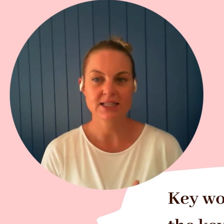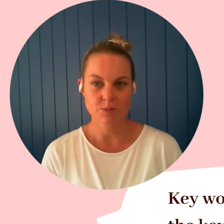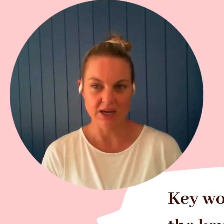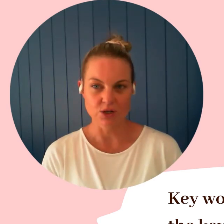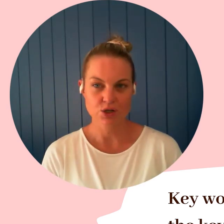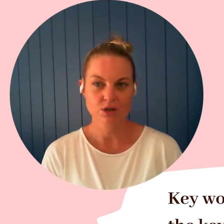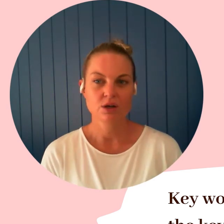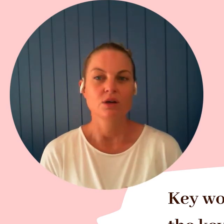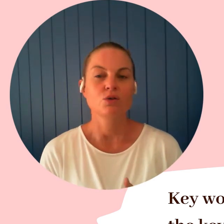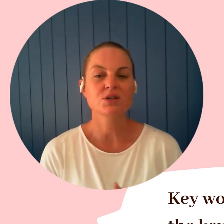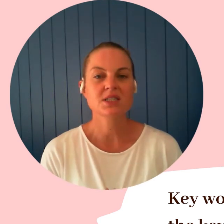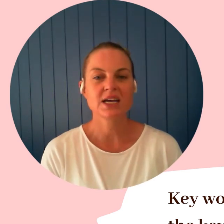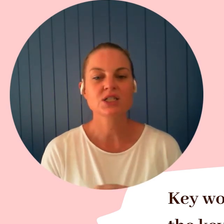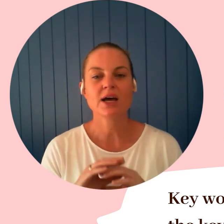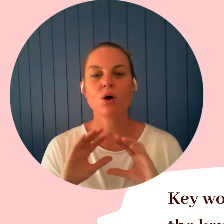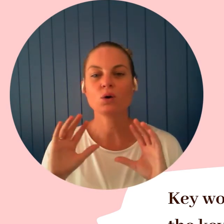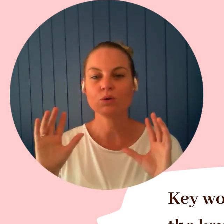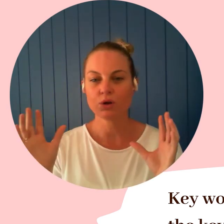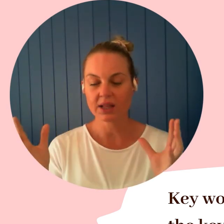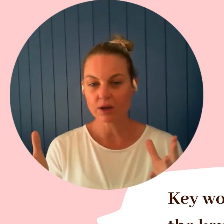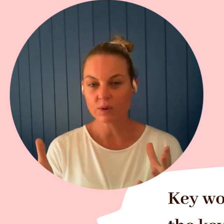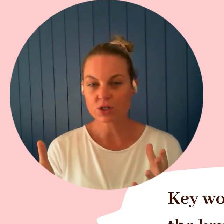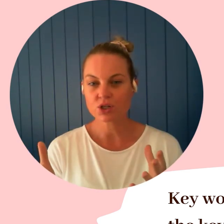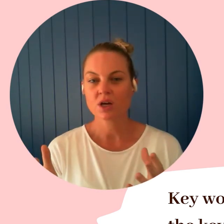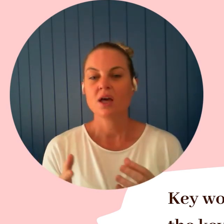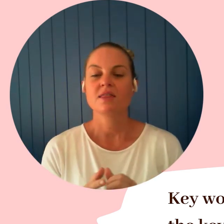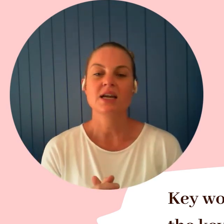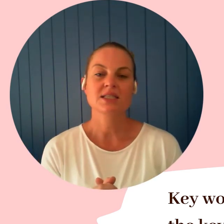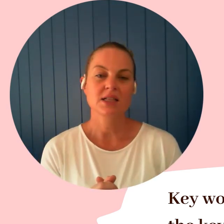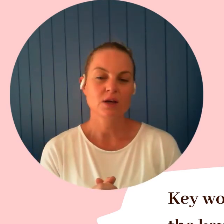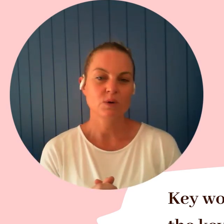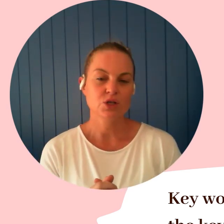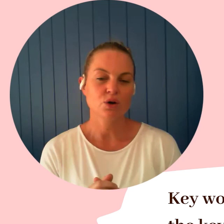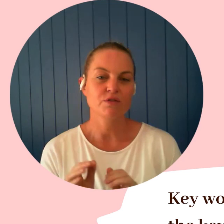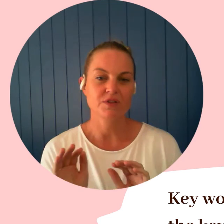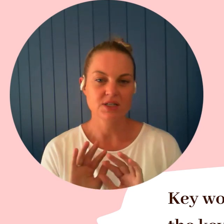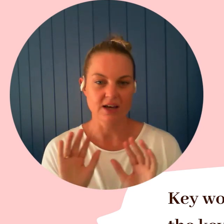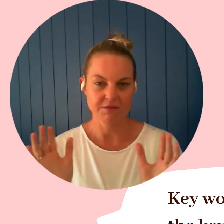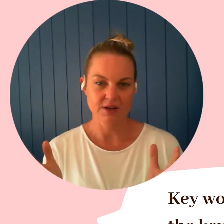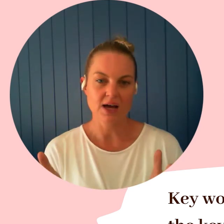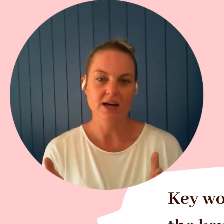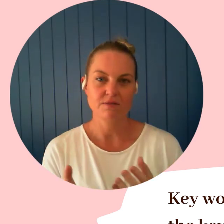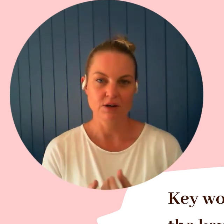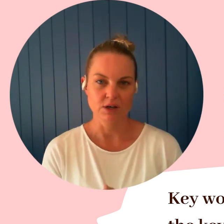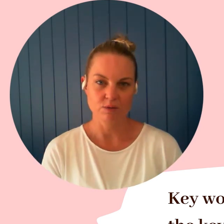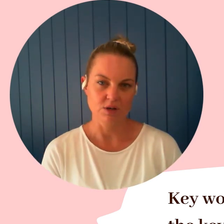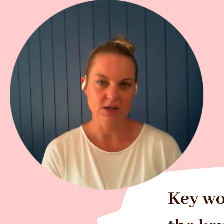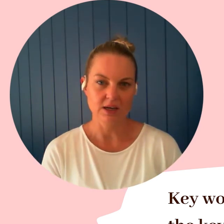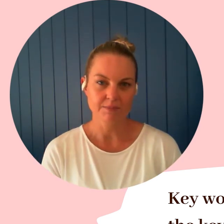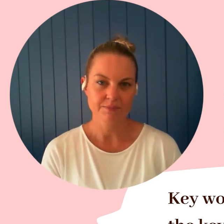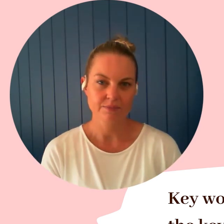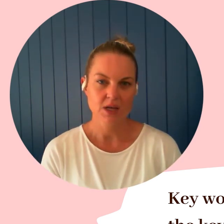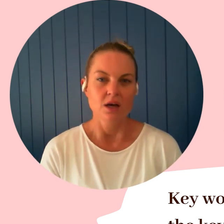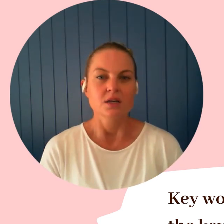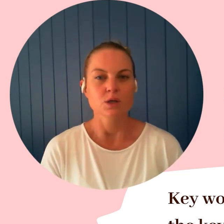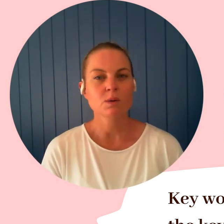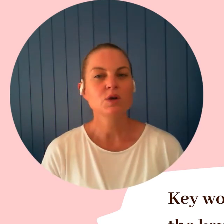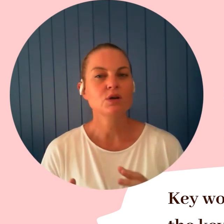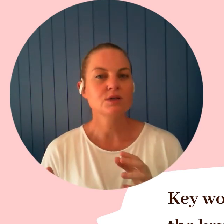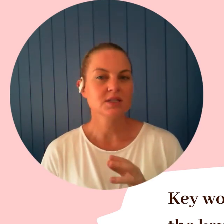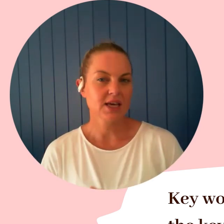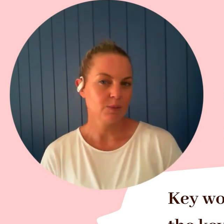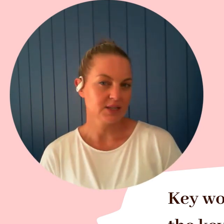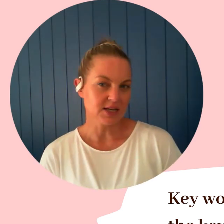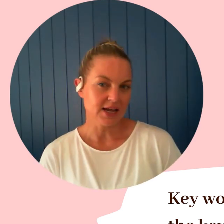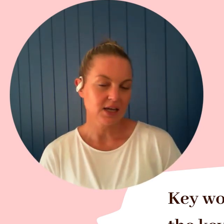delayed speech, not to teach that whole new language that is the language of the deaf and hard of hearing community. So when we